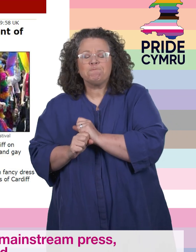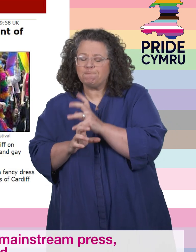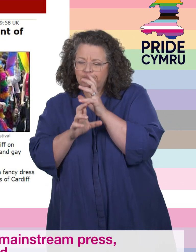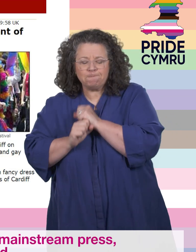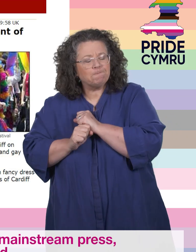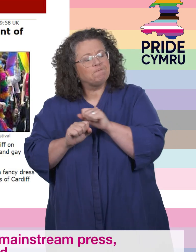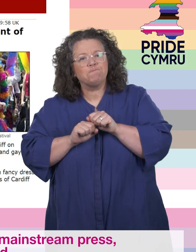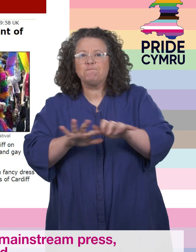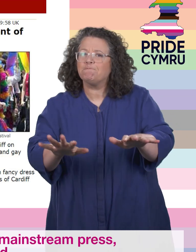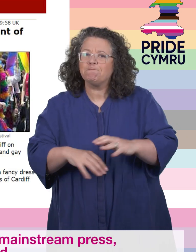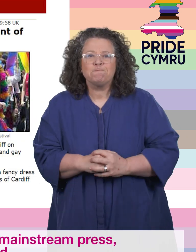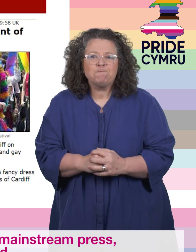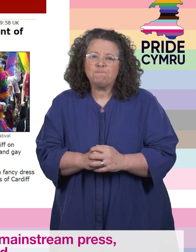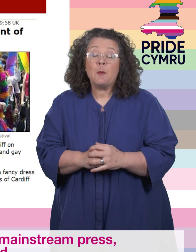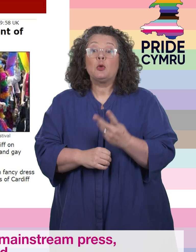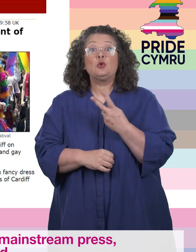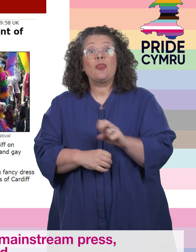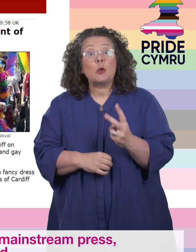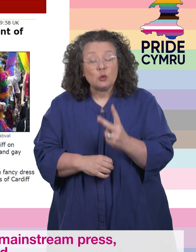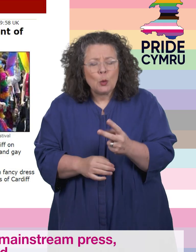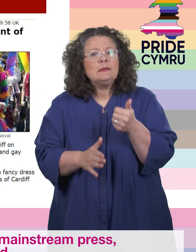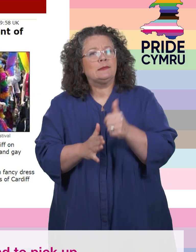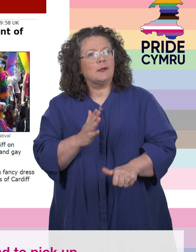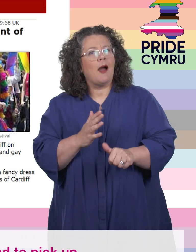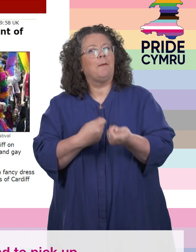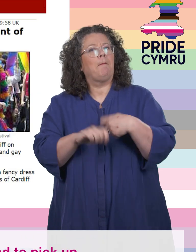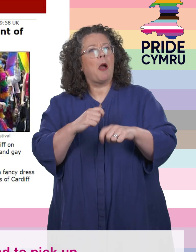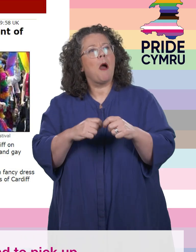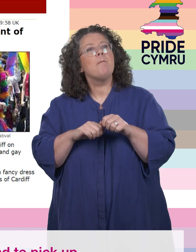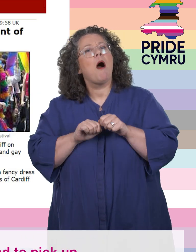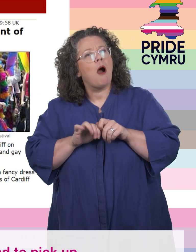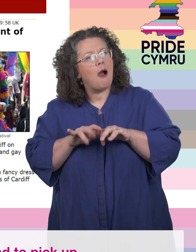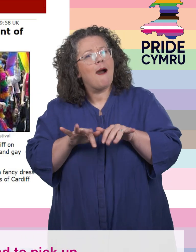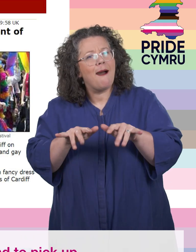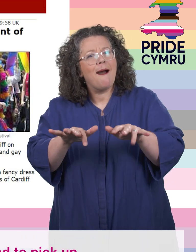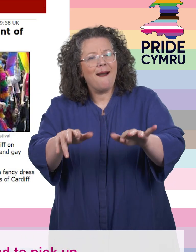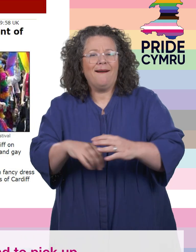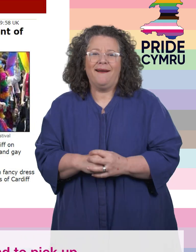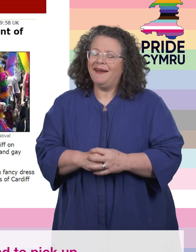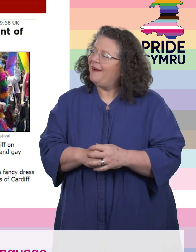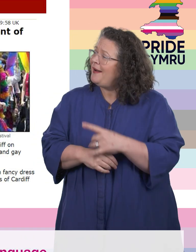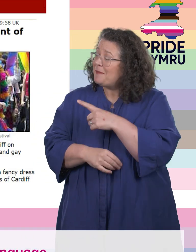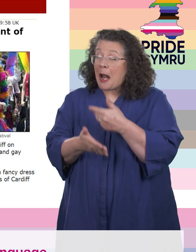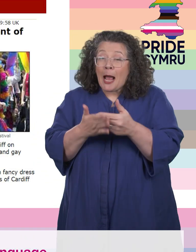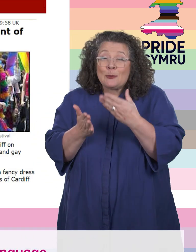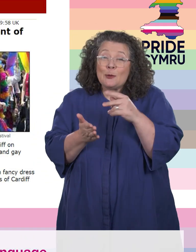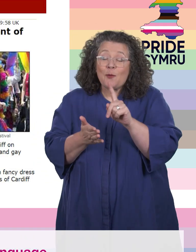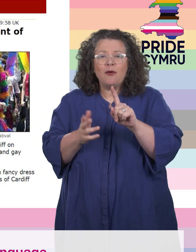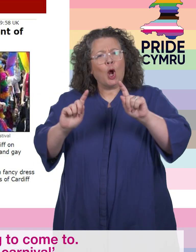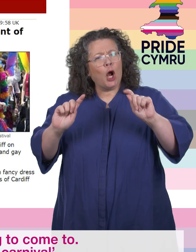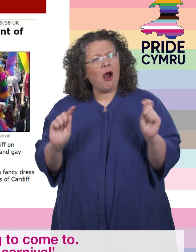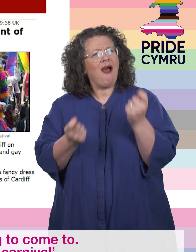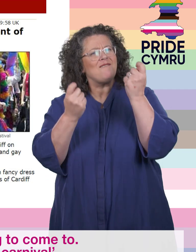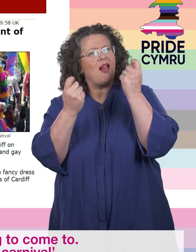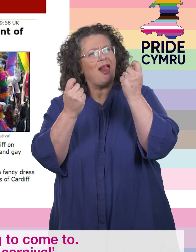it's very little in the mainstream press, very sort of muted. But from 2002, things do tend to pick up. But look again at the language.